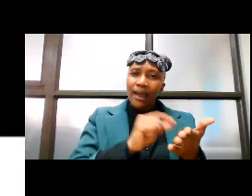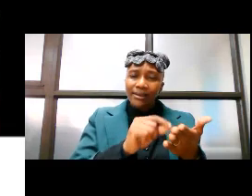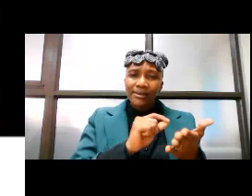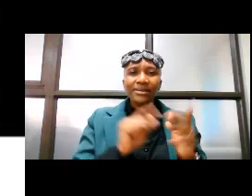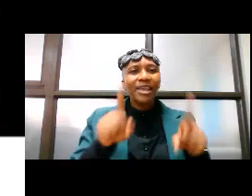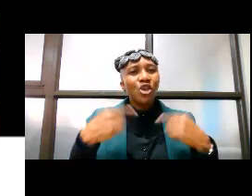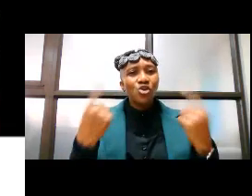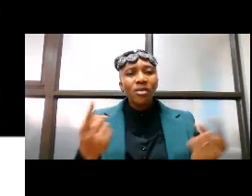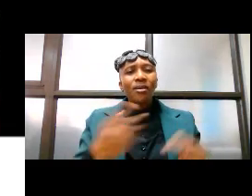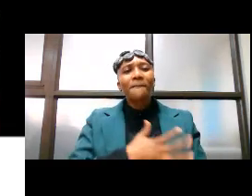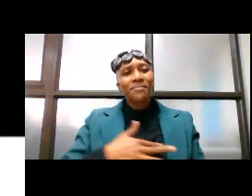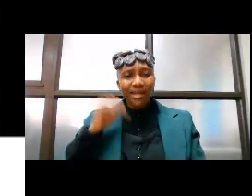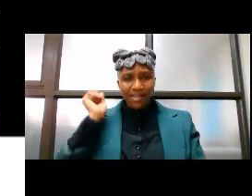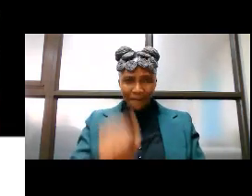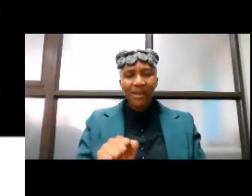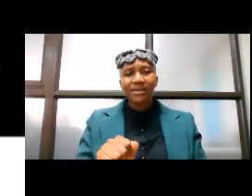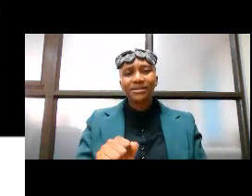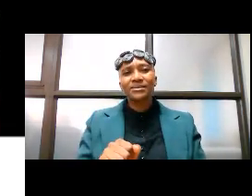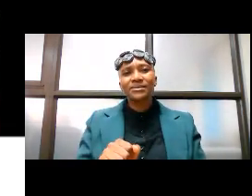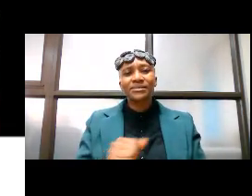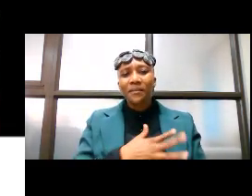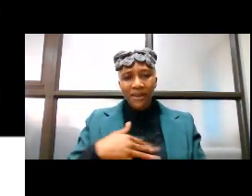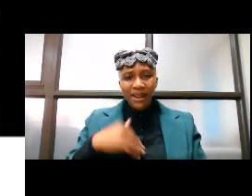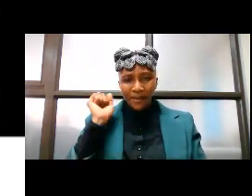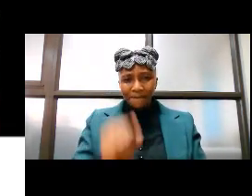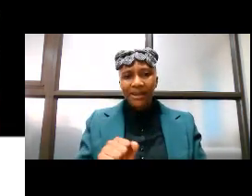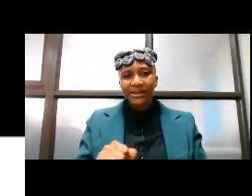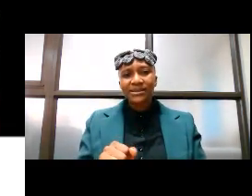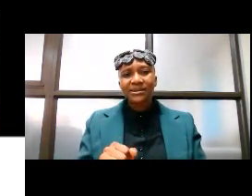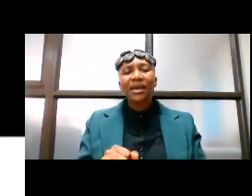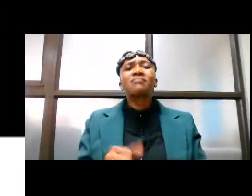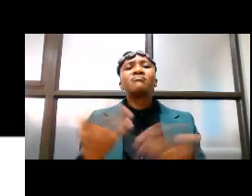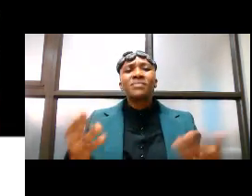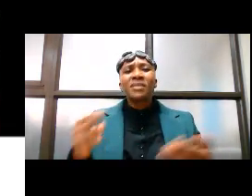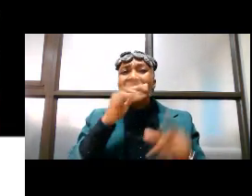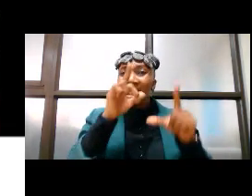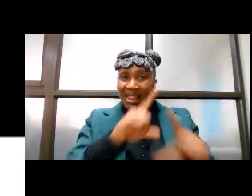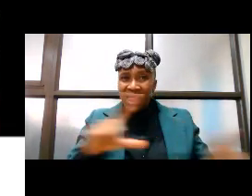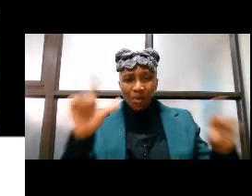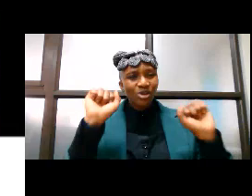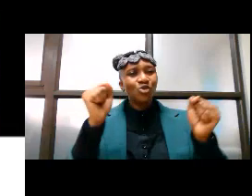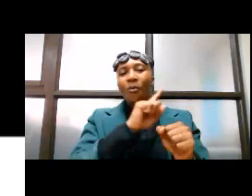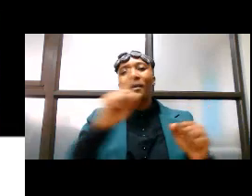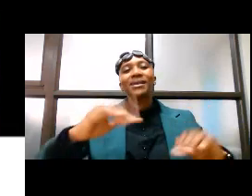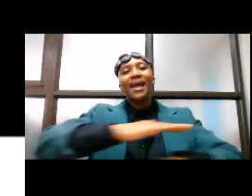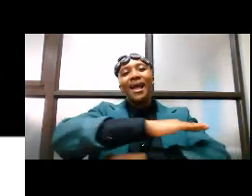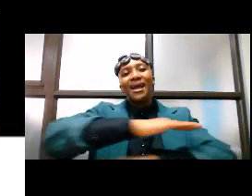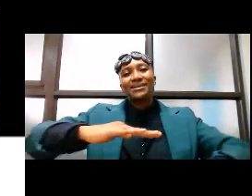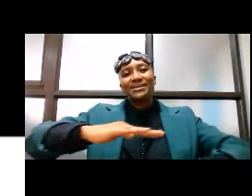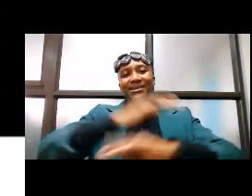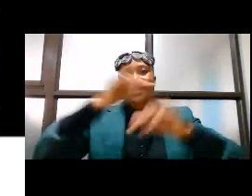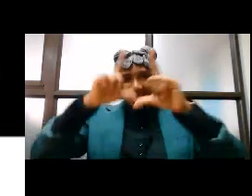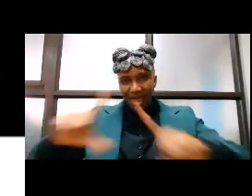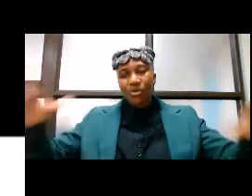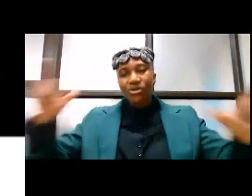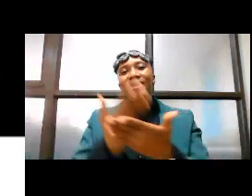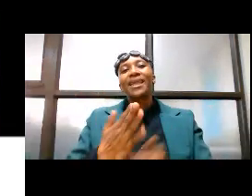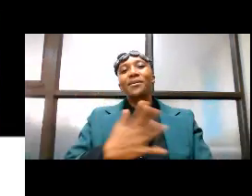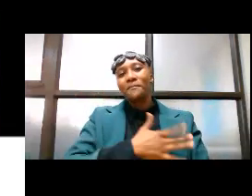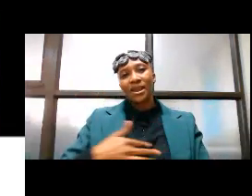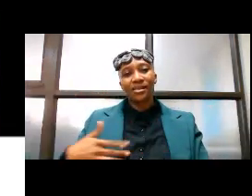Braille. It is not a language, it is a code, but it gives you access to language. And in this